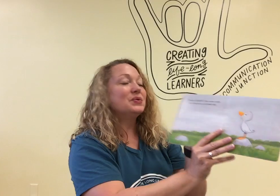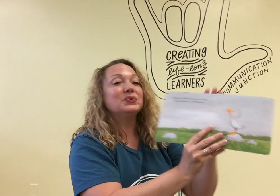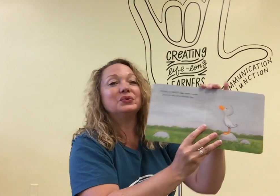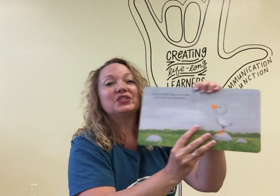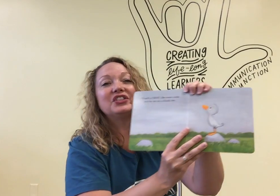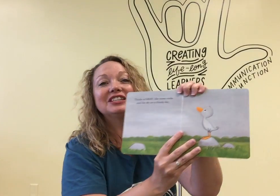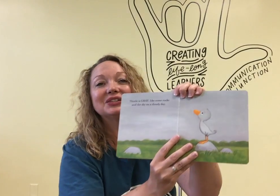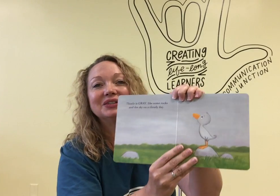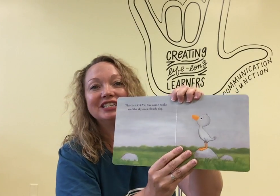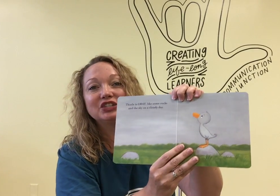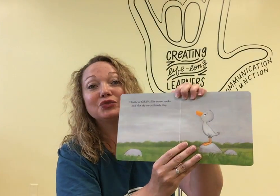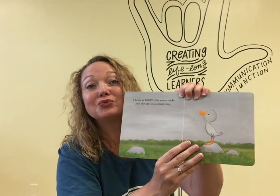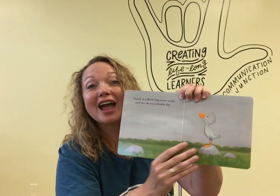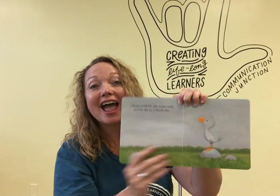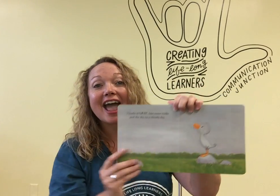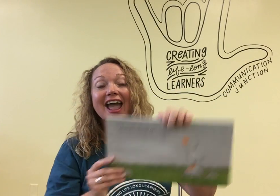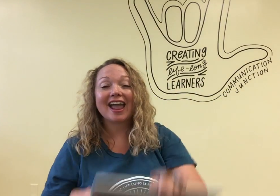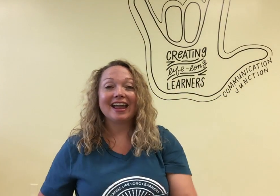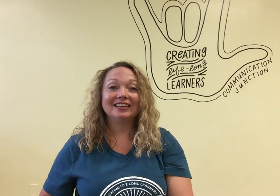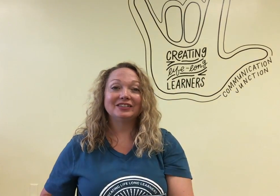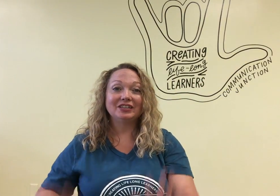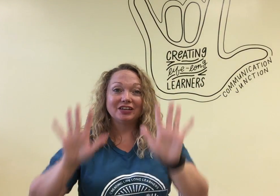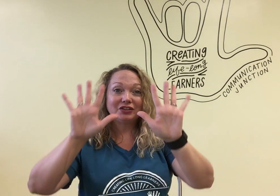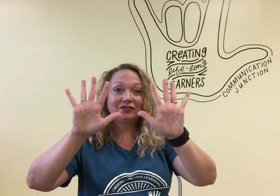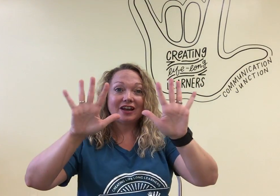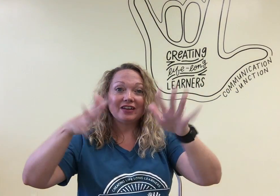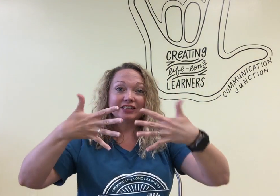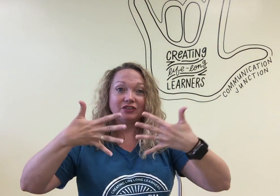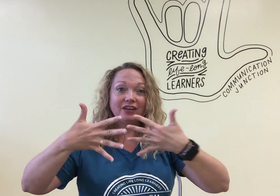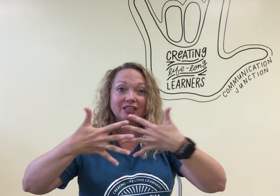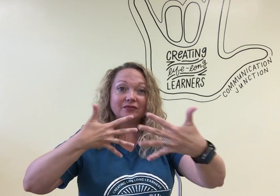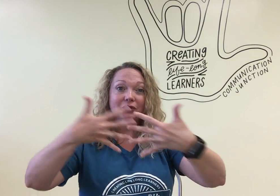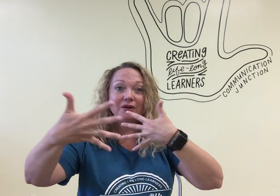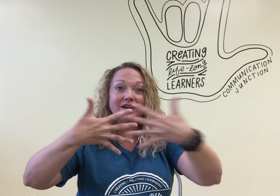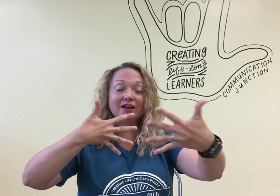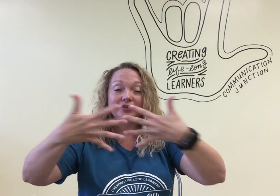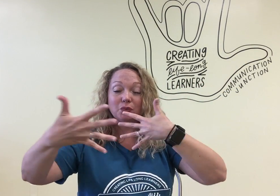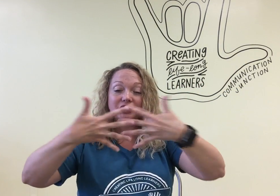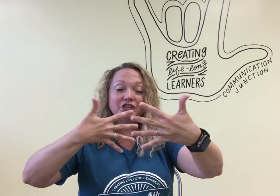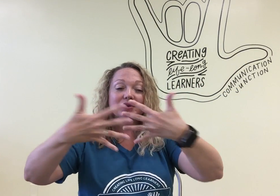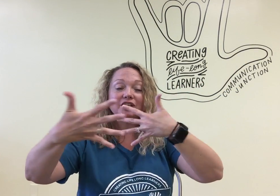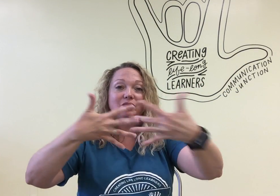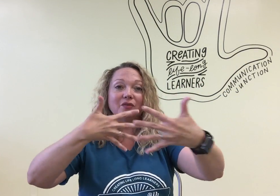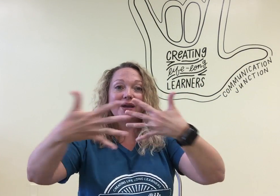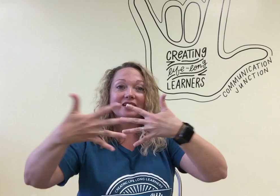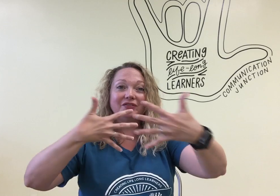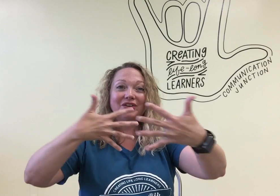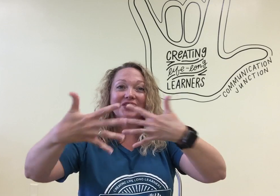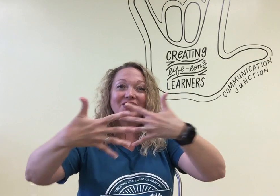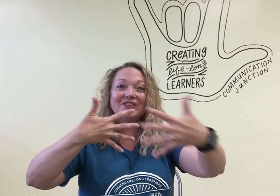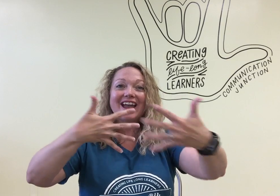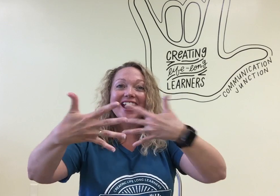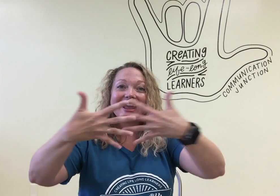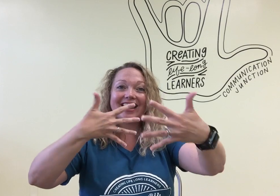Ooh, thistle is gray. So you take your 2 5 hands and you face them forward or towards you and you move them back and forth. Gray.